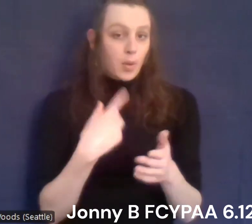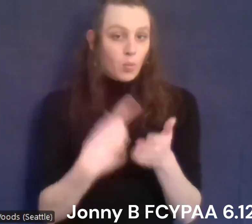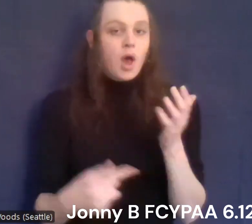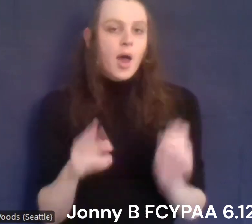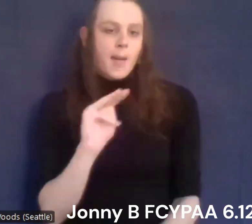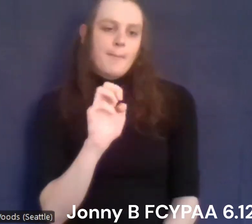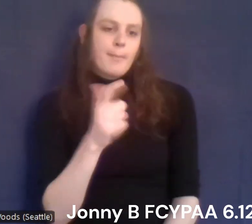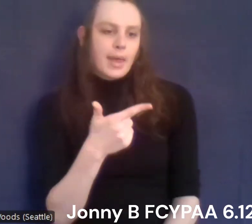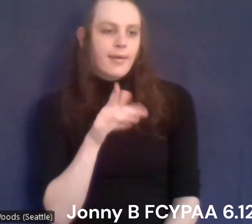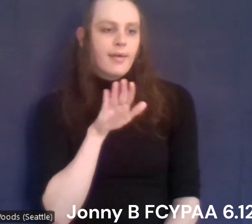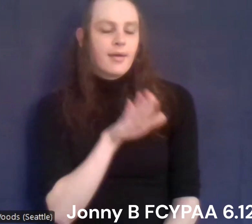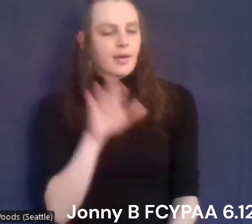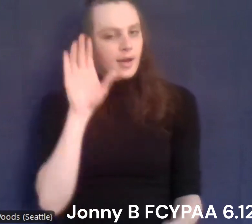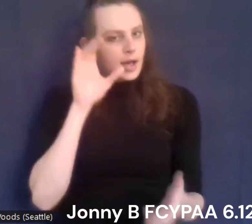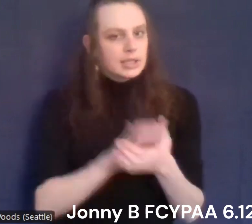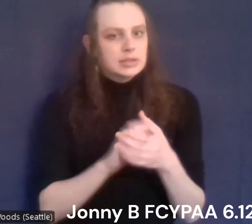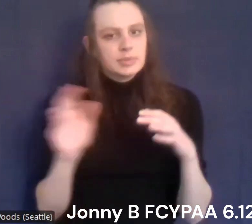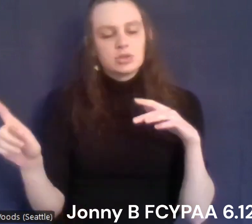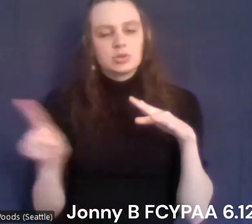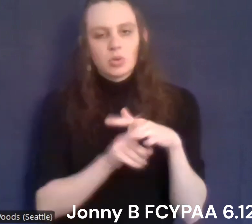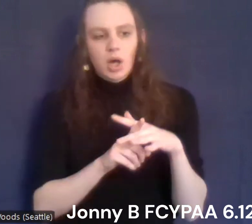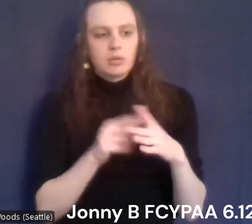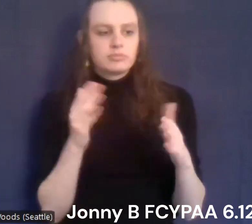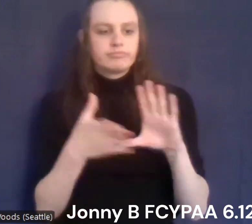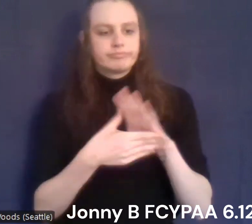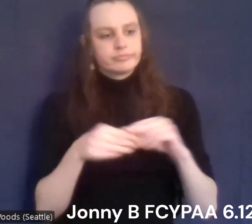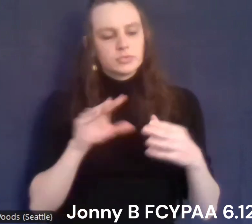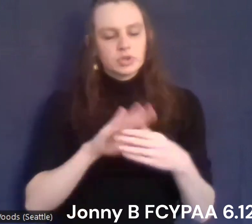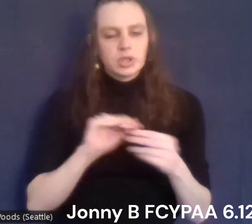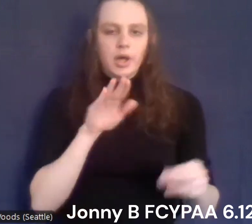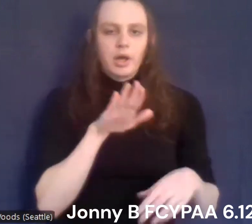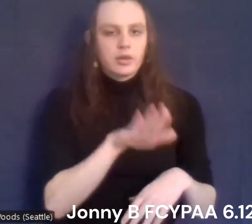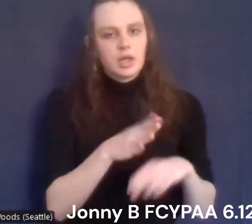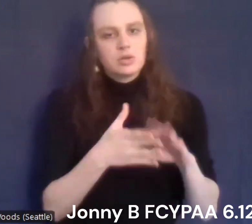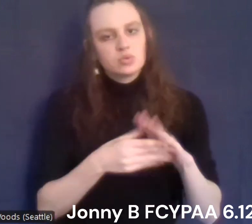their story. And um,